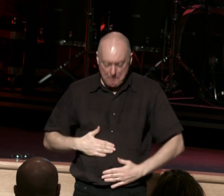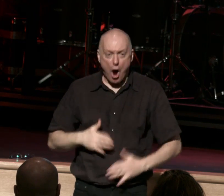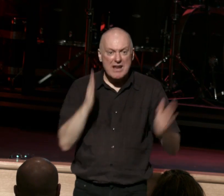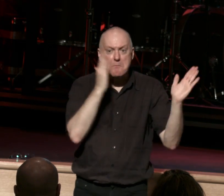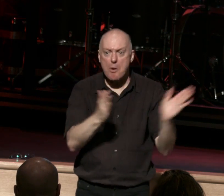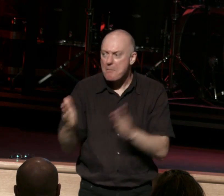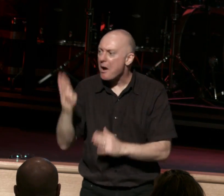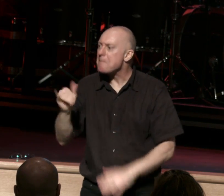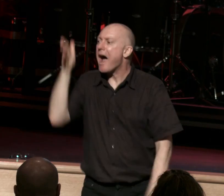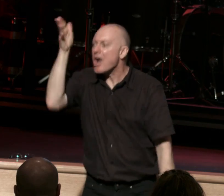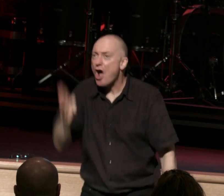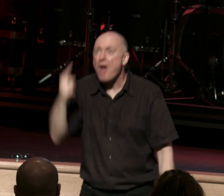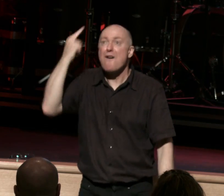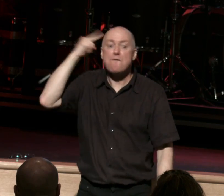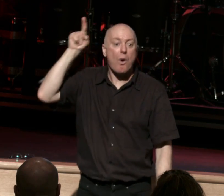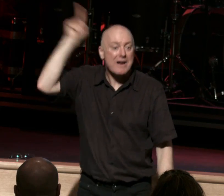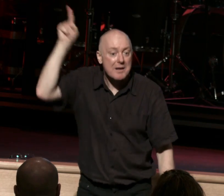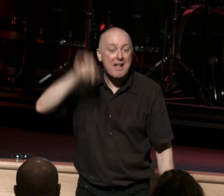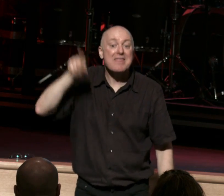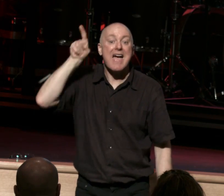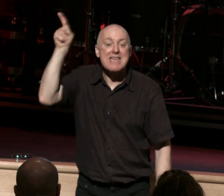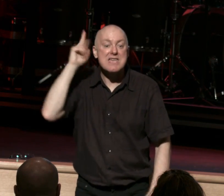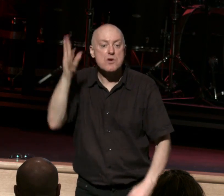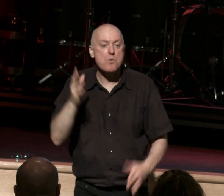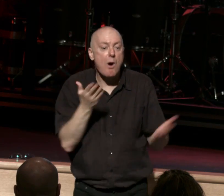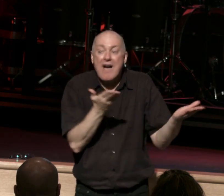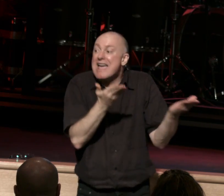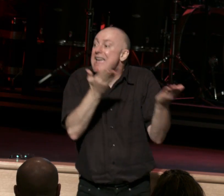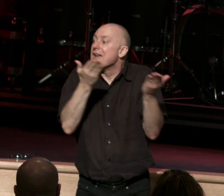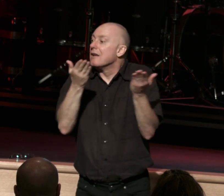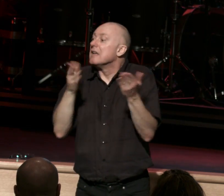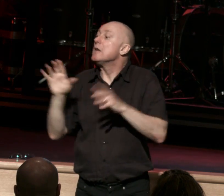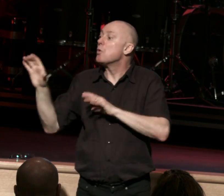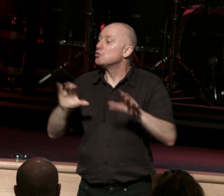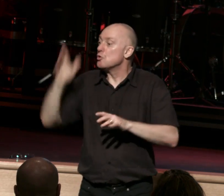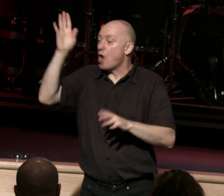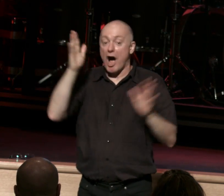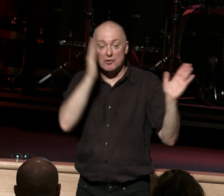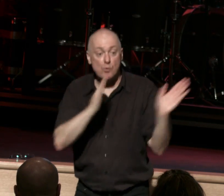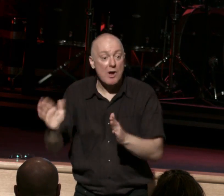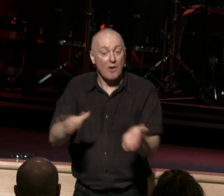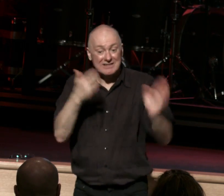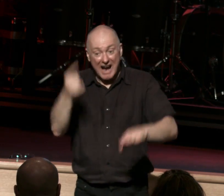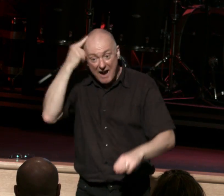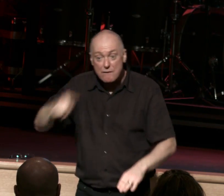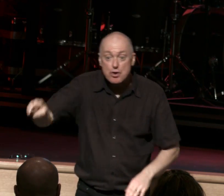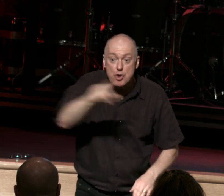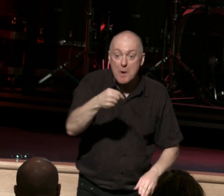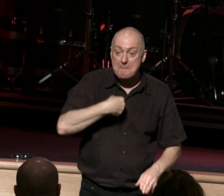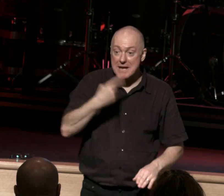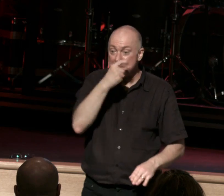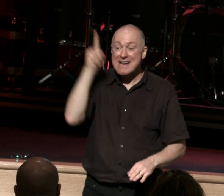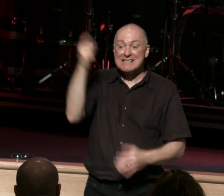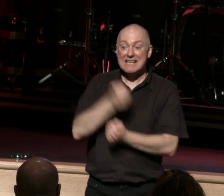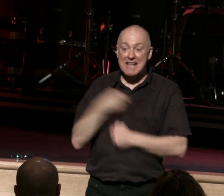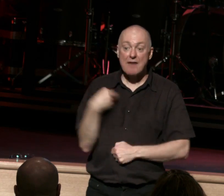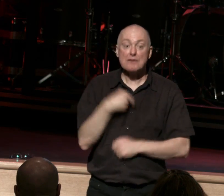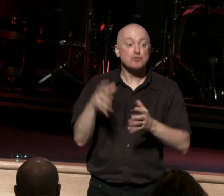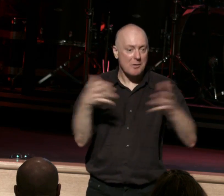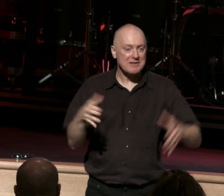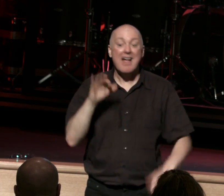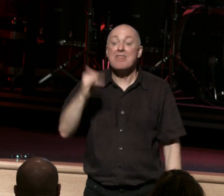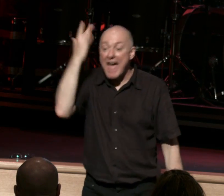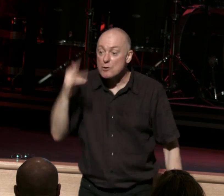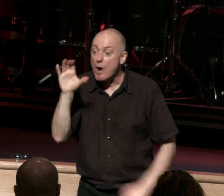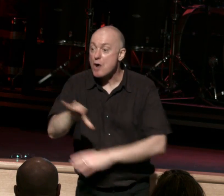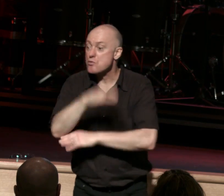body prepared again by God for him, that he might carry out God's will to die for you and me, because he loved us so